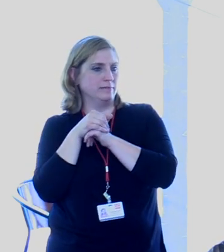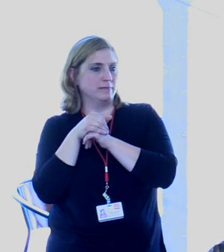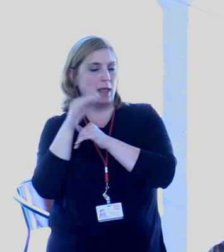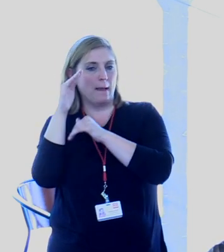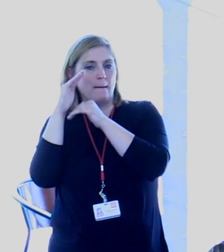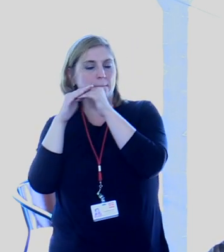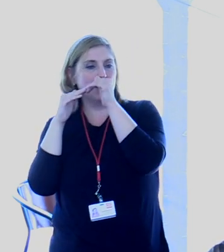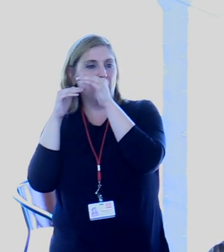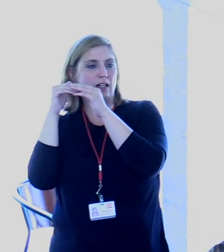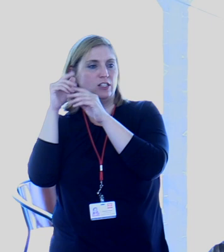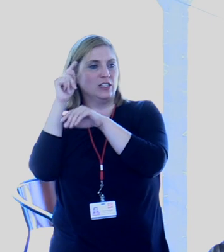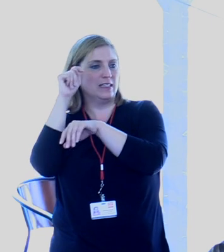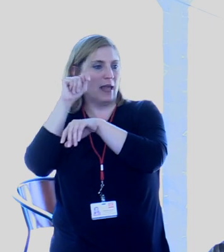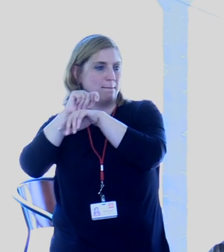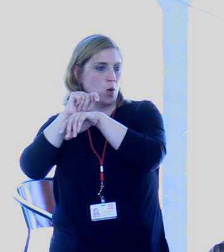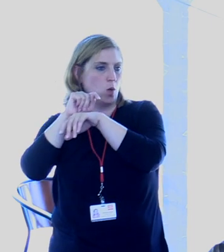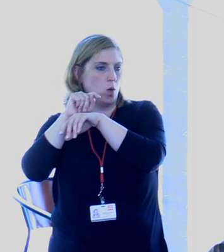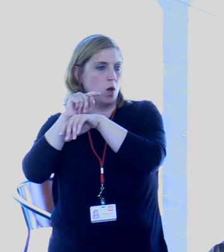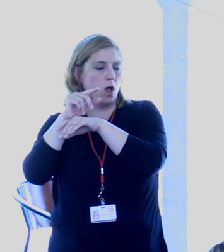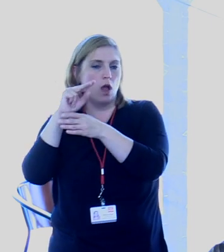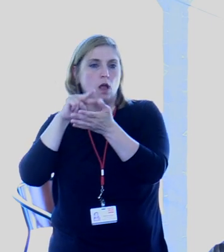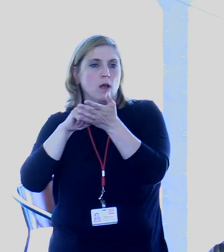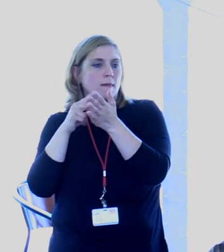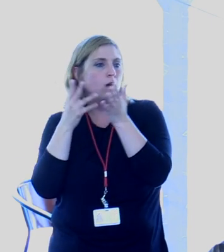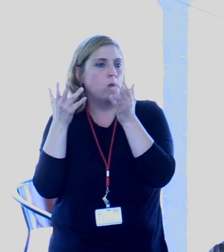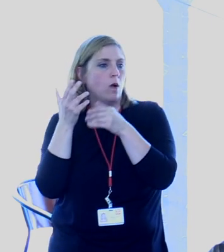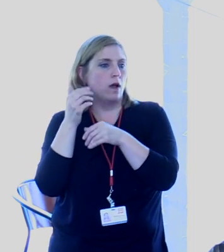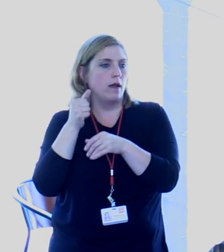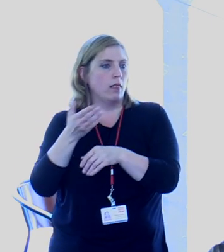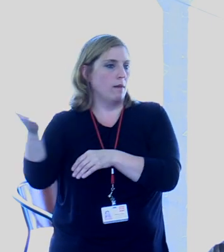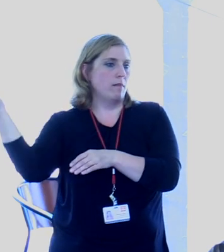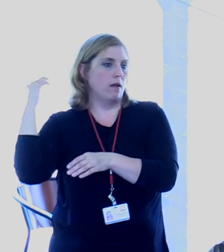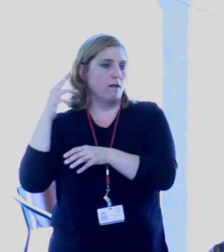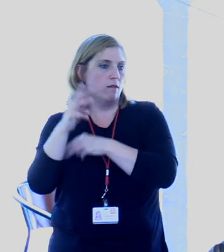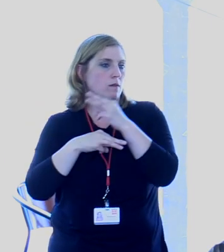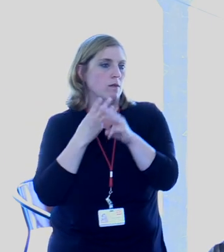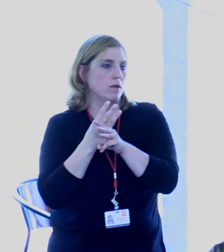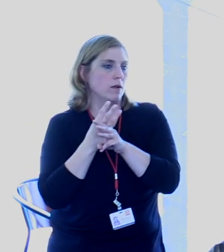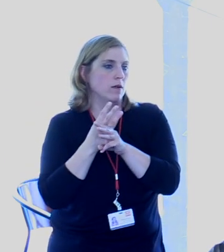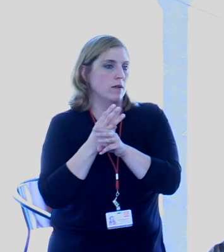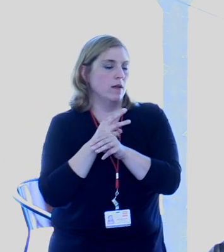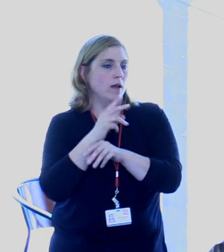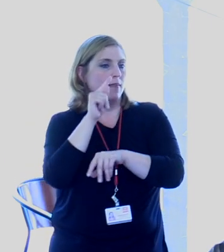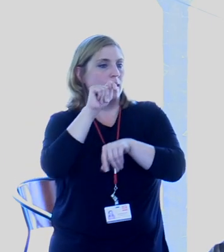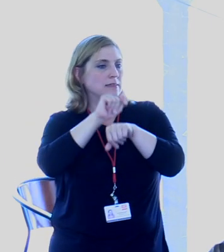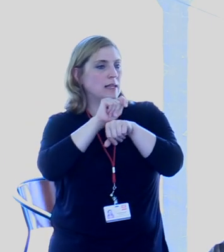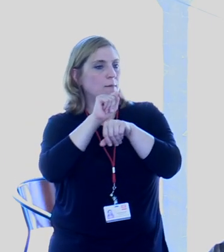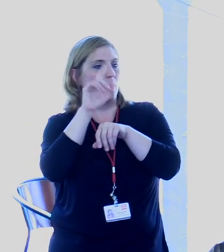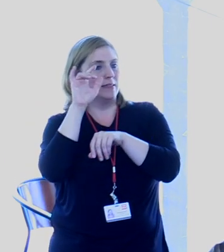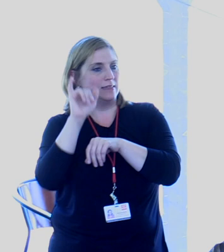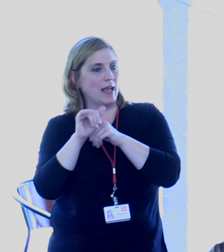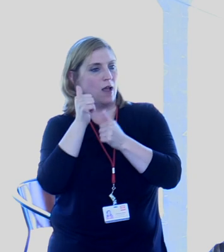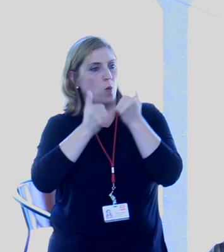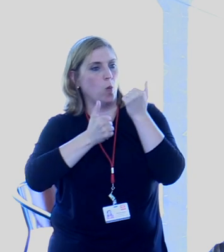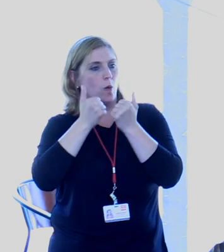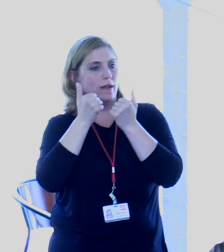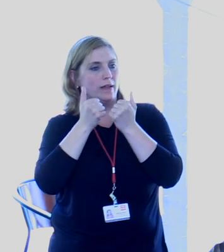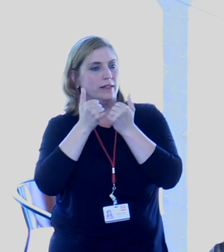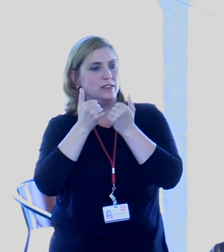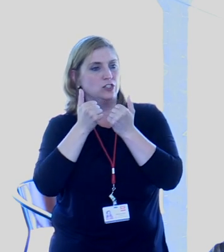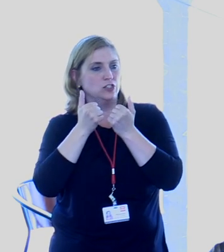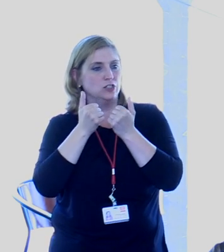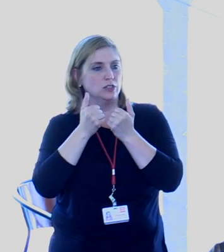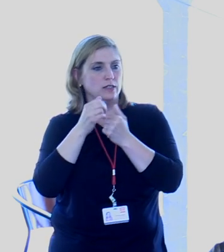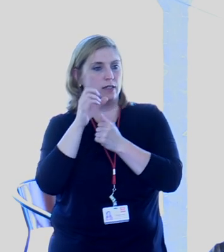He builds the temple. What does this mean in the ancient world? The temple is that which instantiates